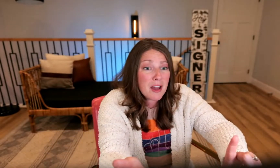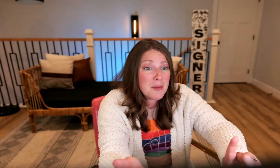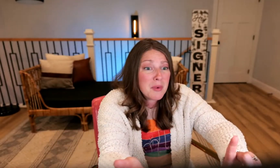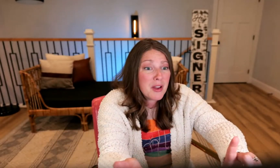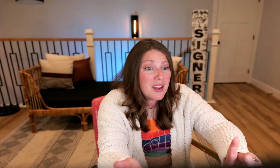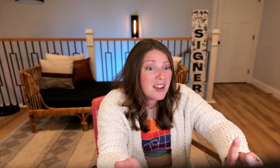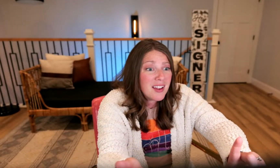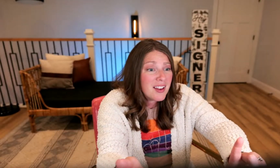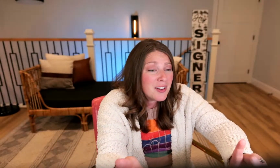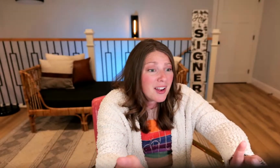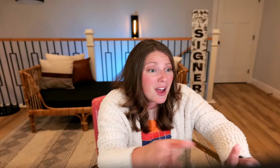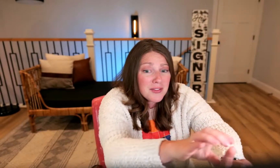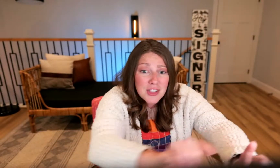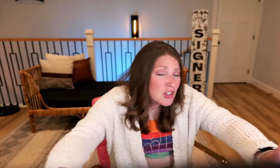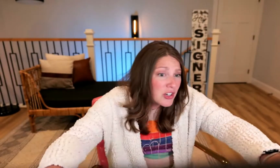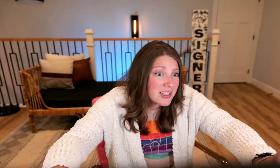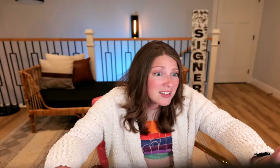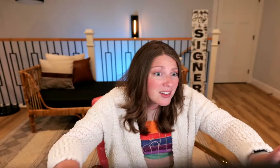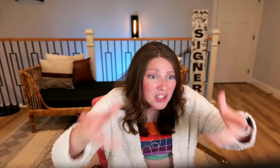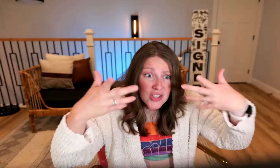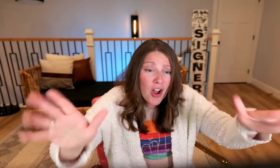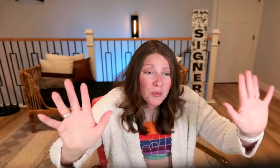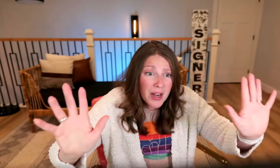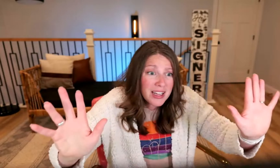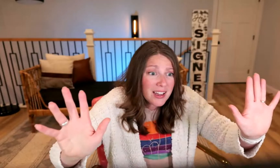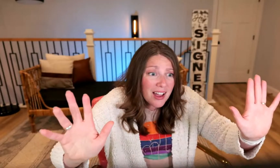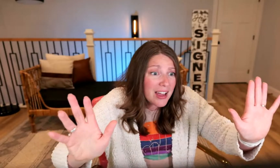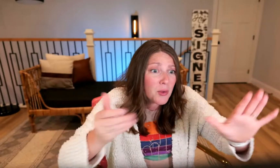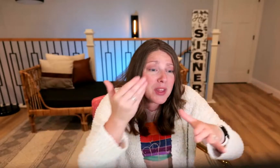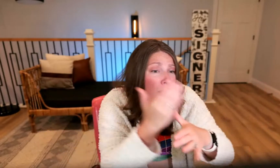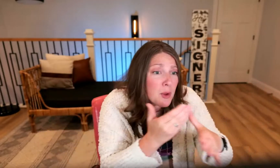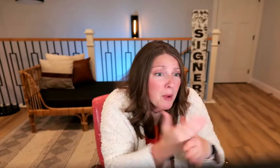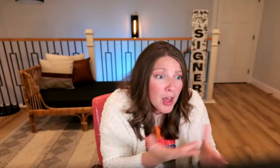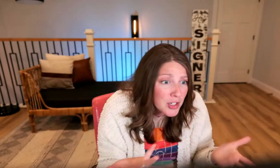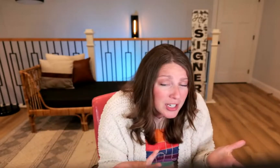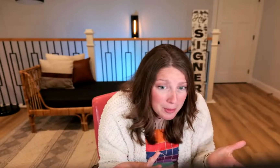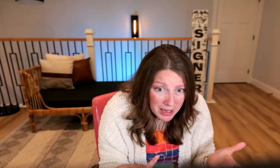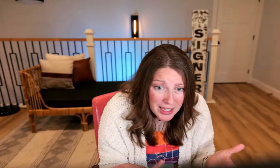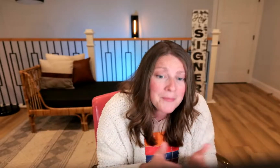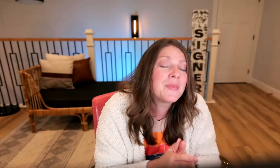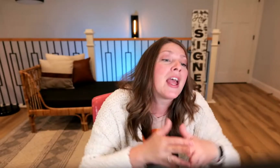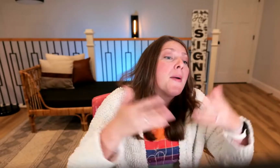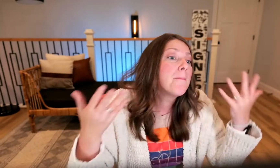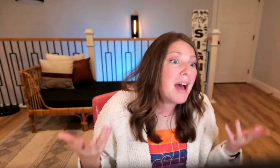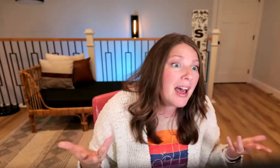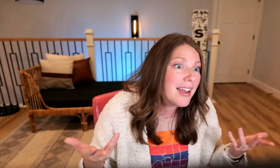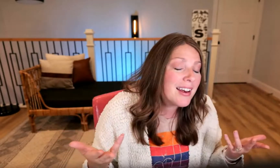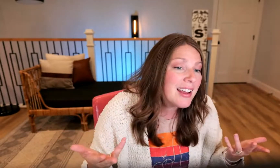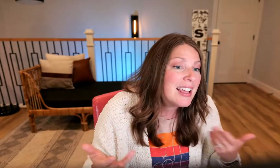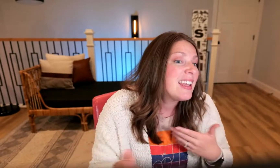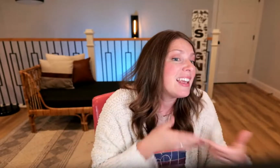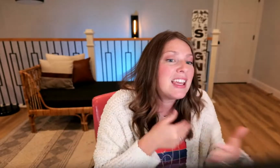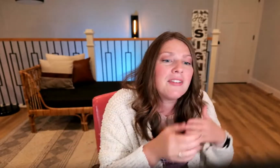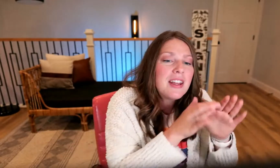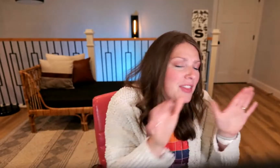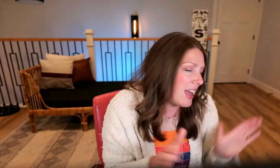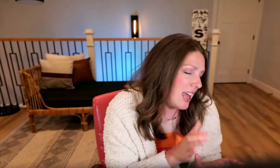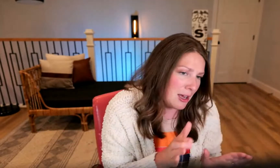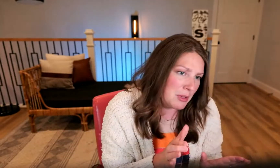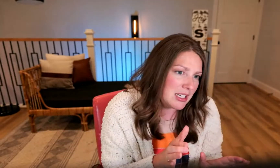bottom of the screen just already? I don't think it would bother anybody. But even if that can't be